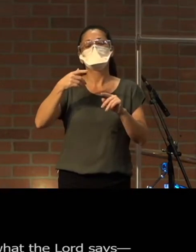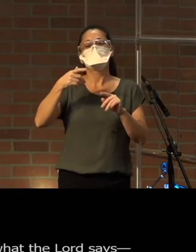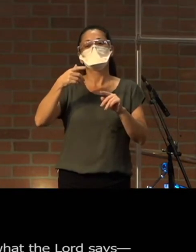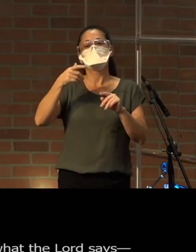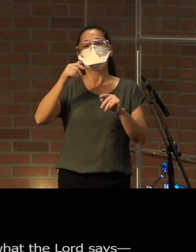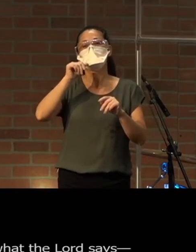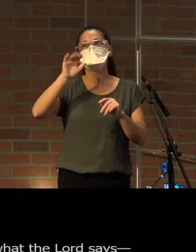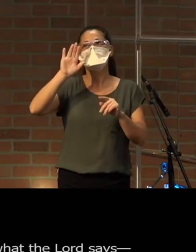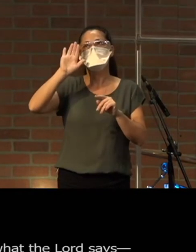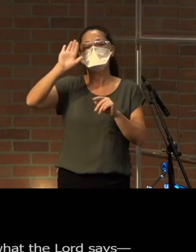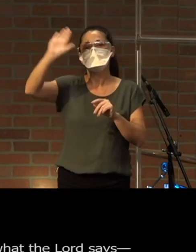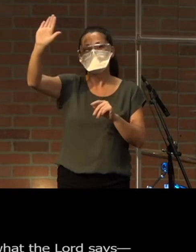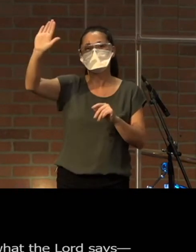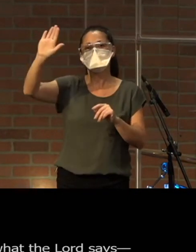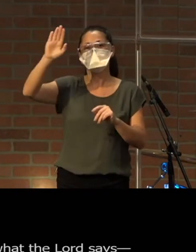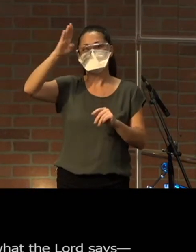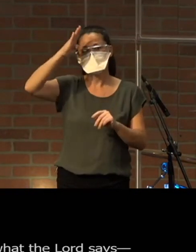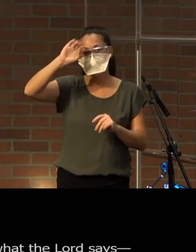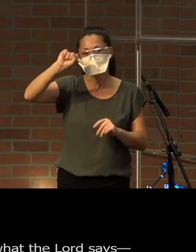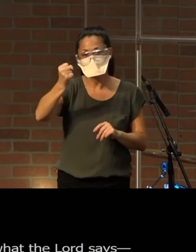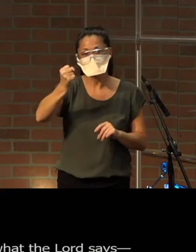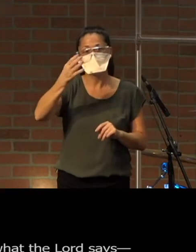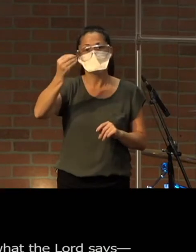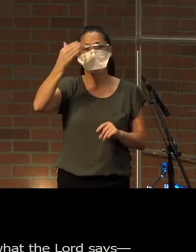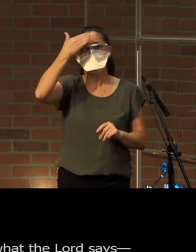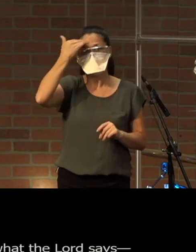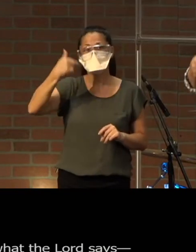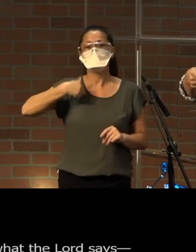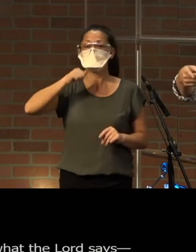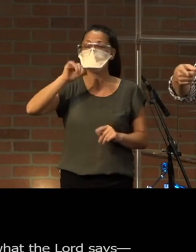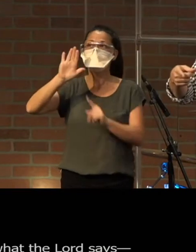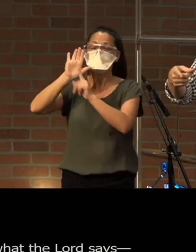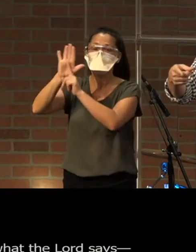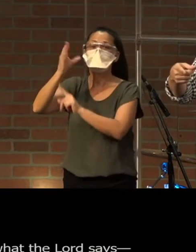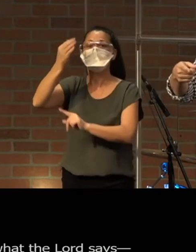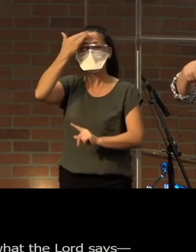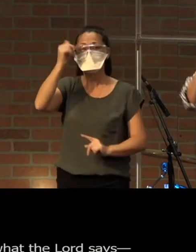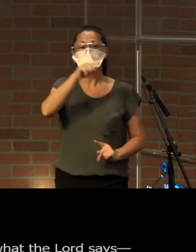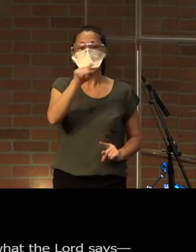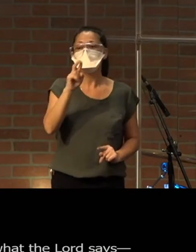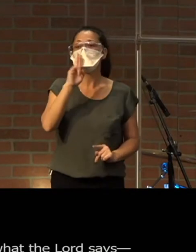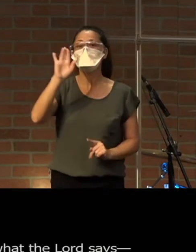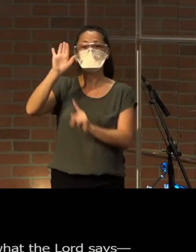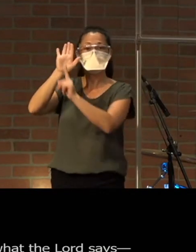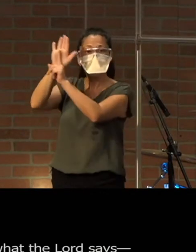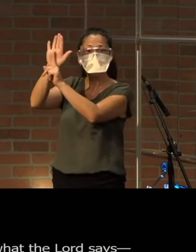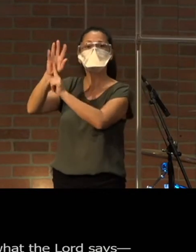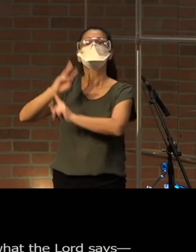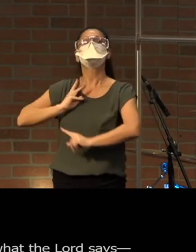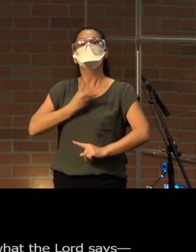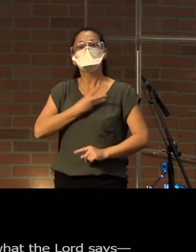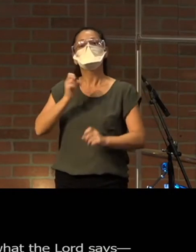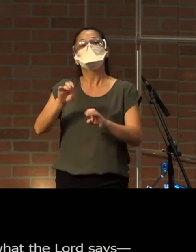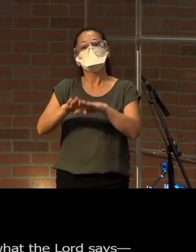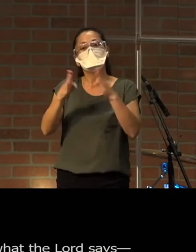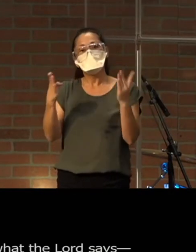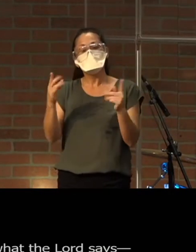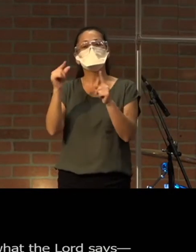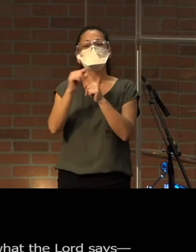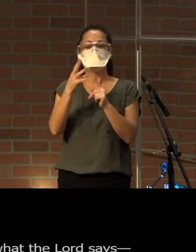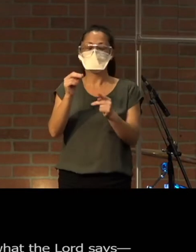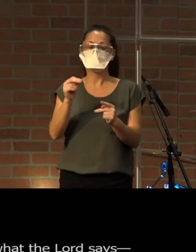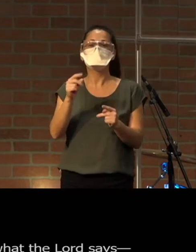Right? And so because I am His and because you are His, we can open up the word and we can